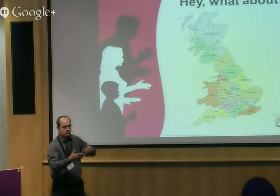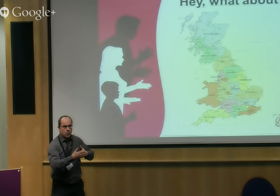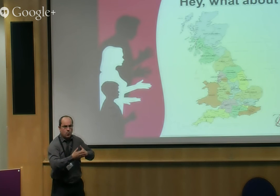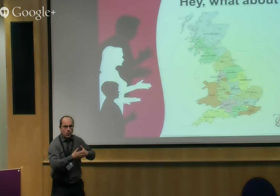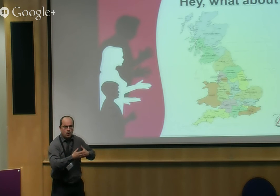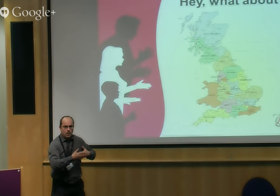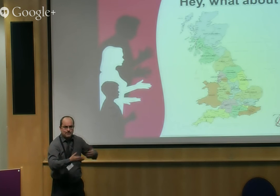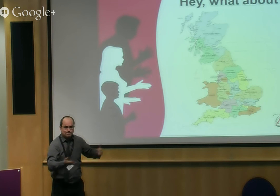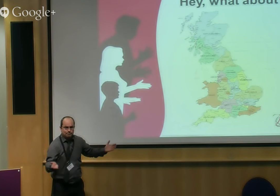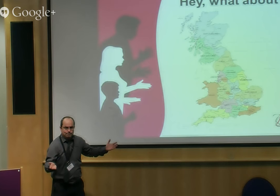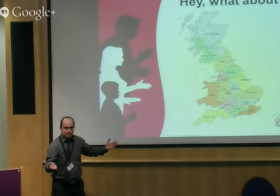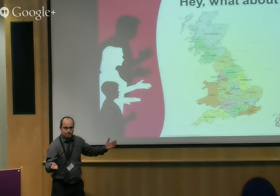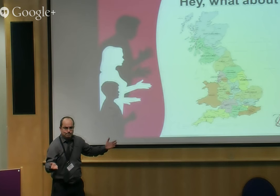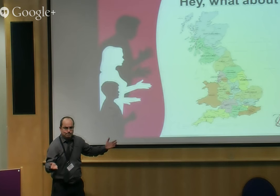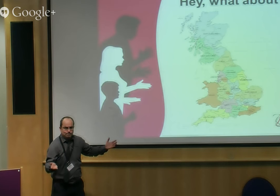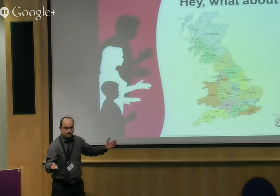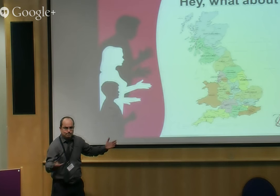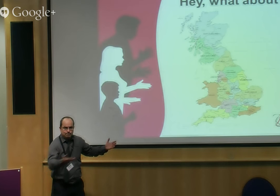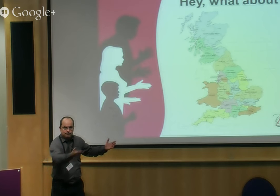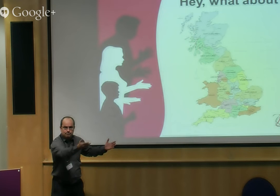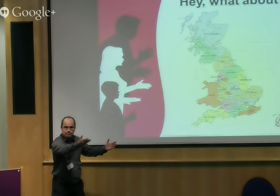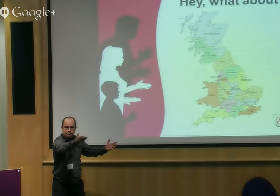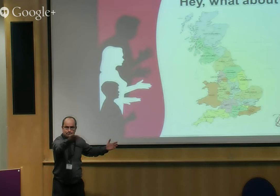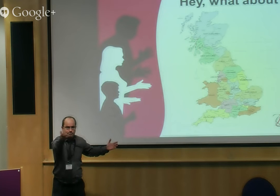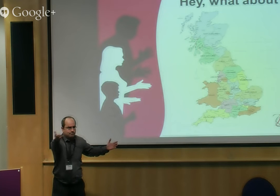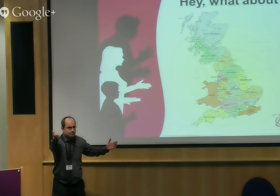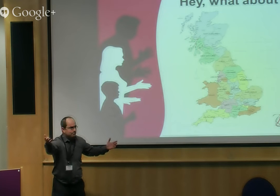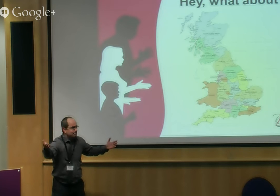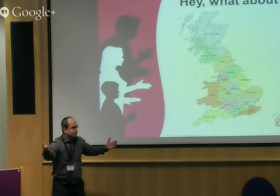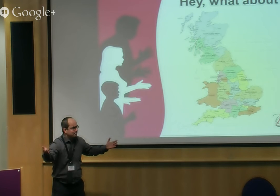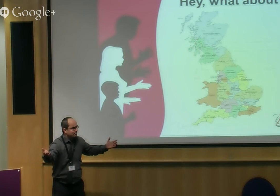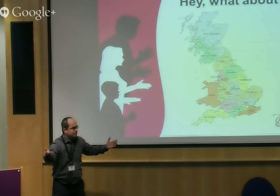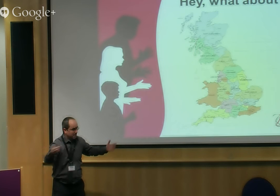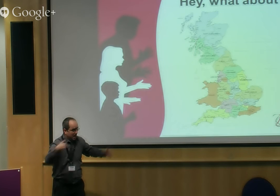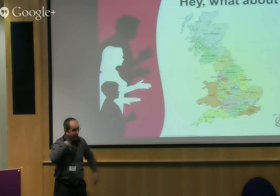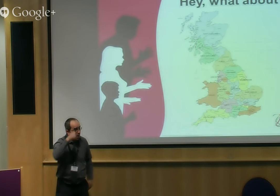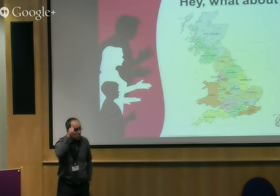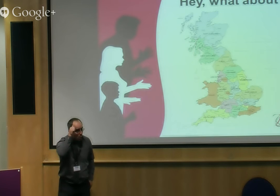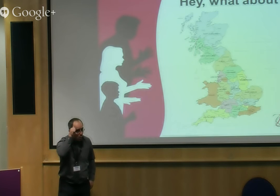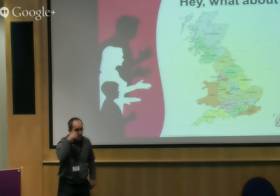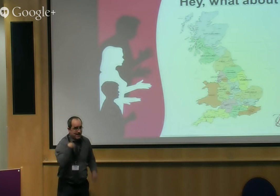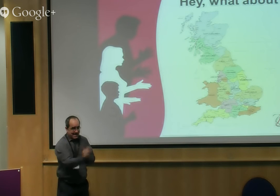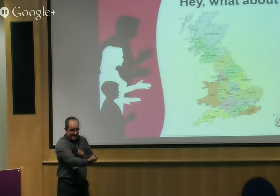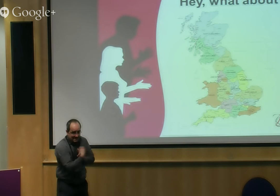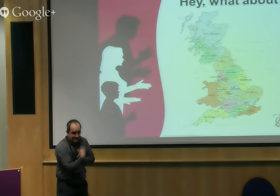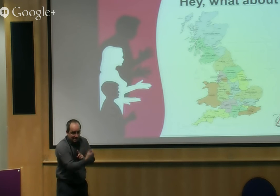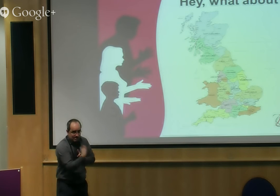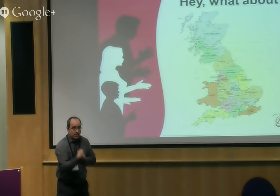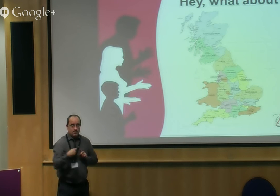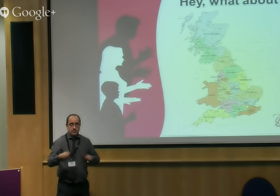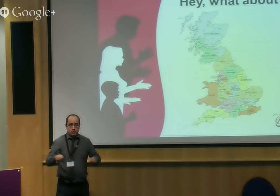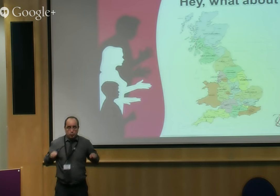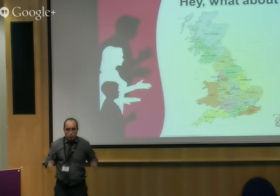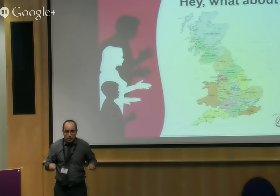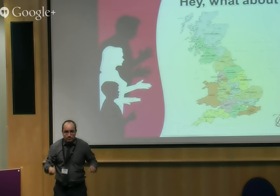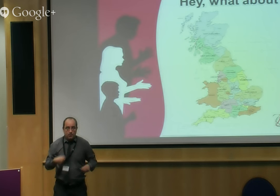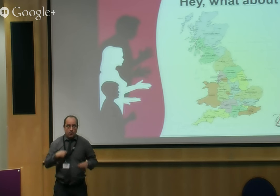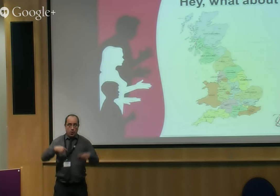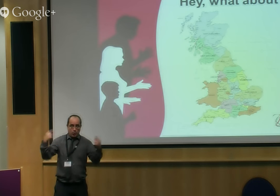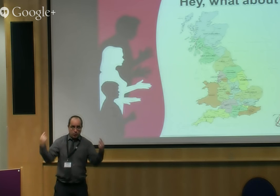there's a map. There are many more councils that haven't signed yet in areas where we live. And I know from the emails that